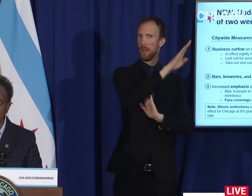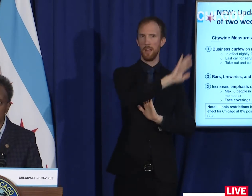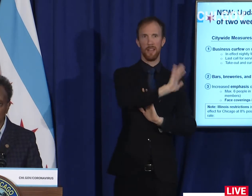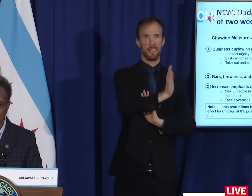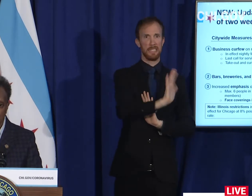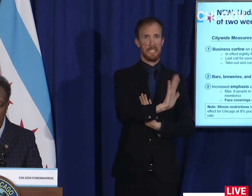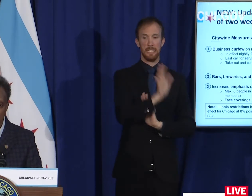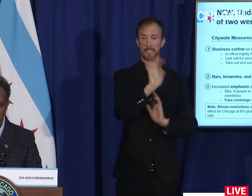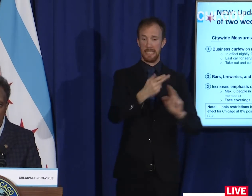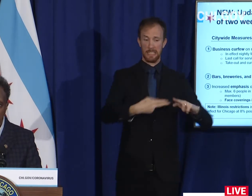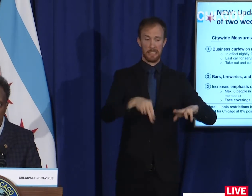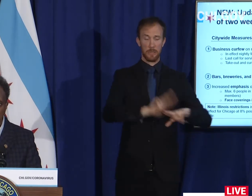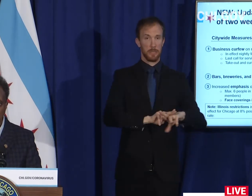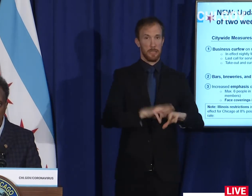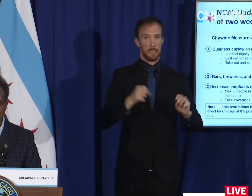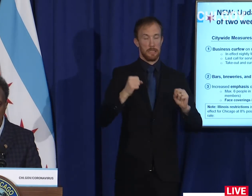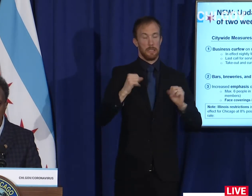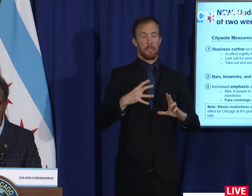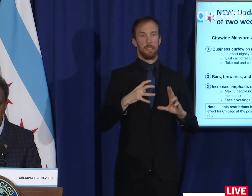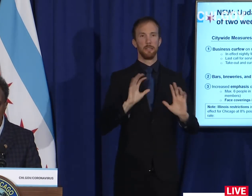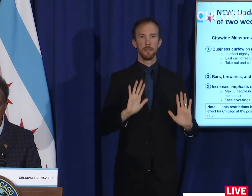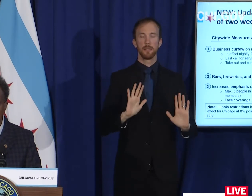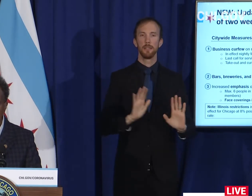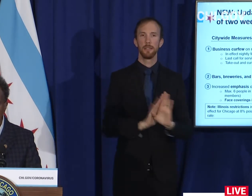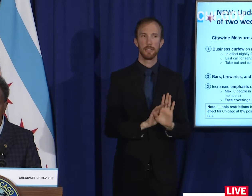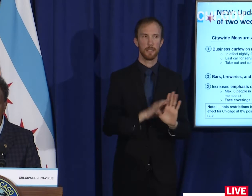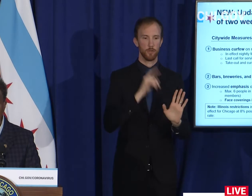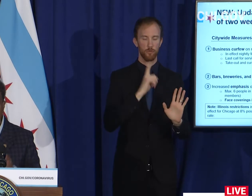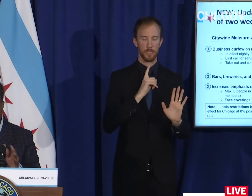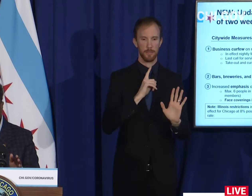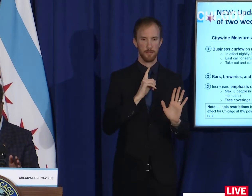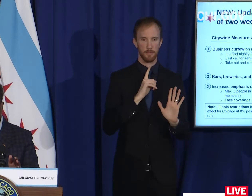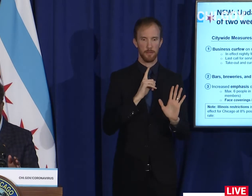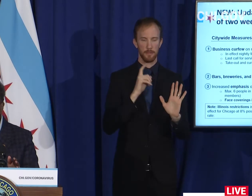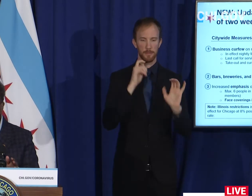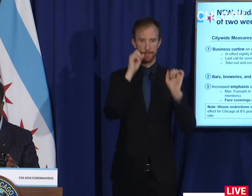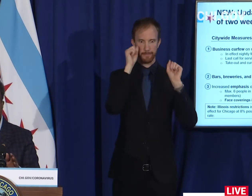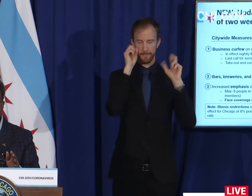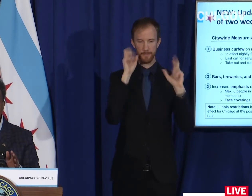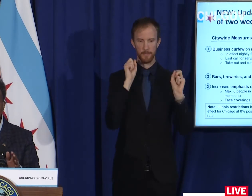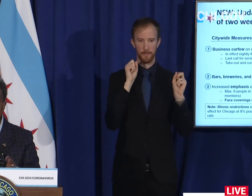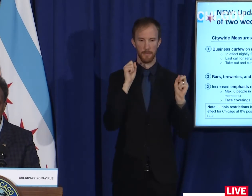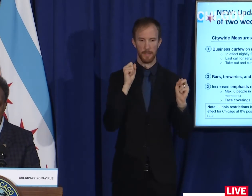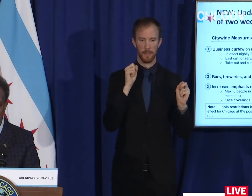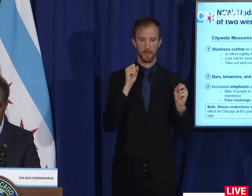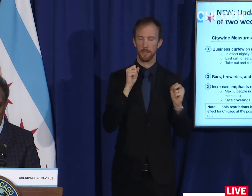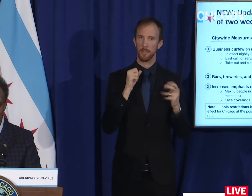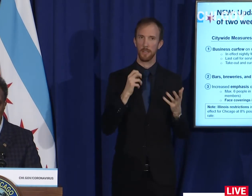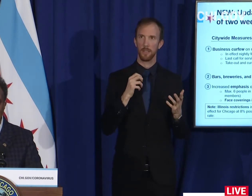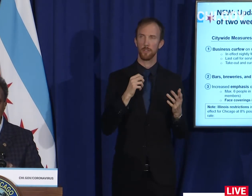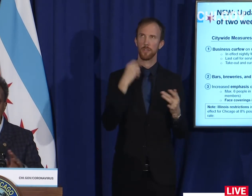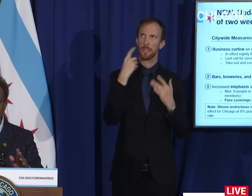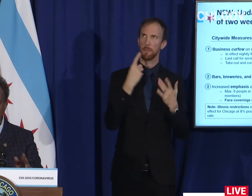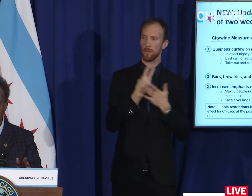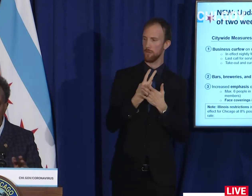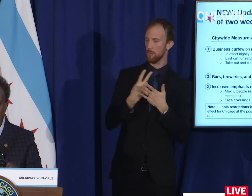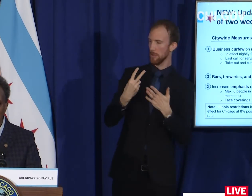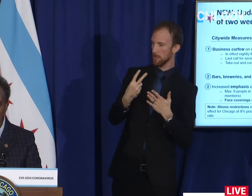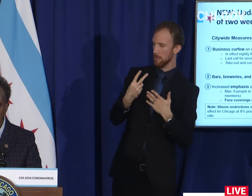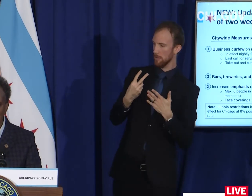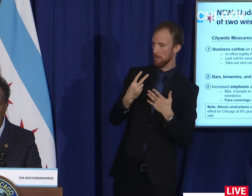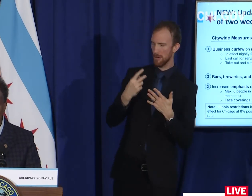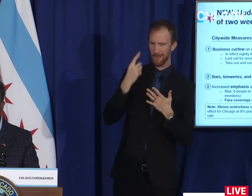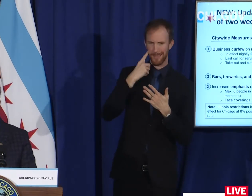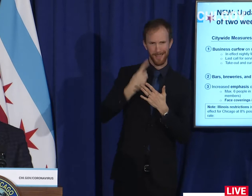is startling. It's really quite breathtaking. If you think about where we were just 2 weeks ago, or even at the beginning